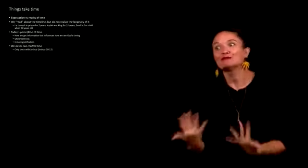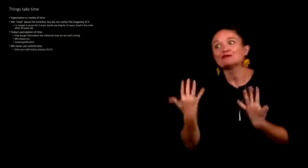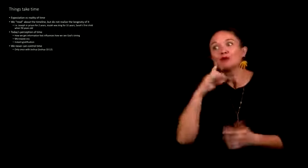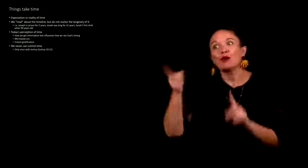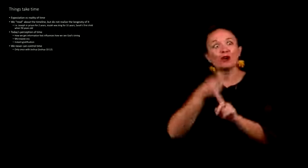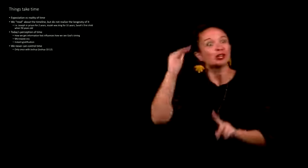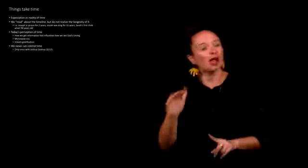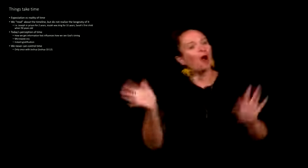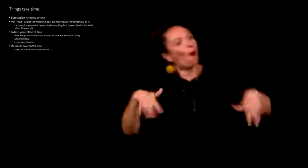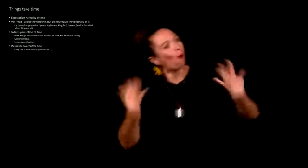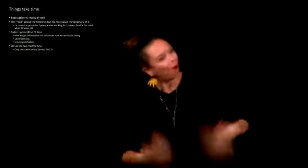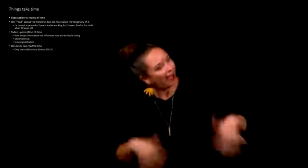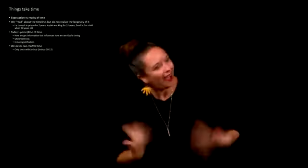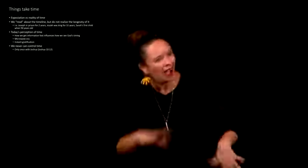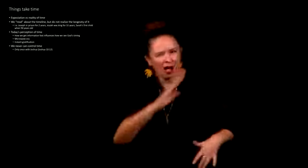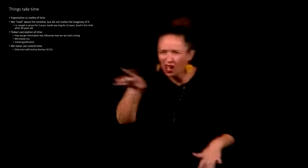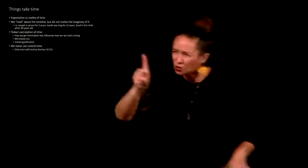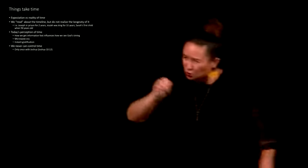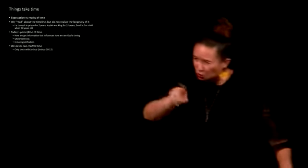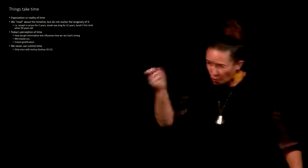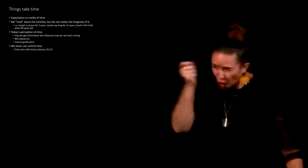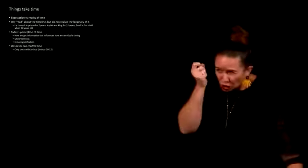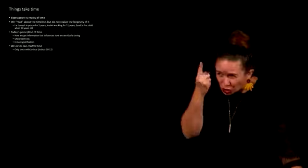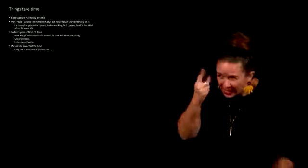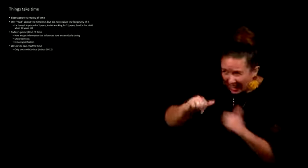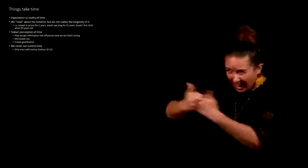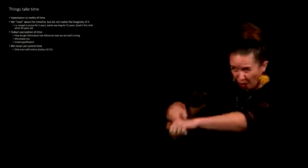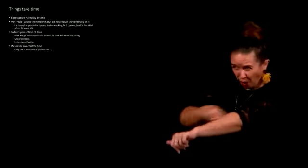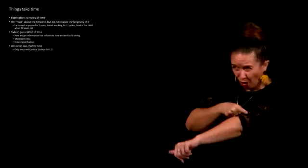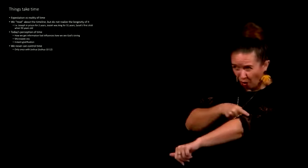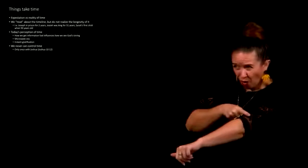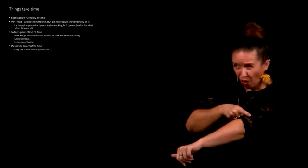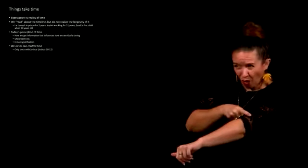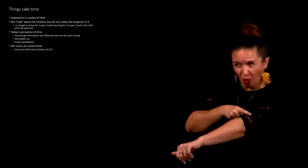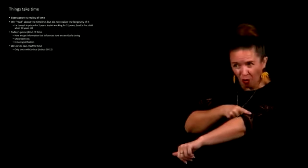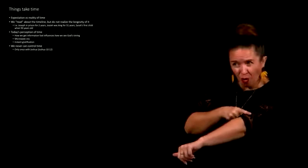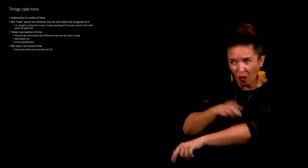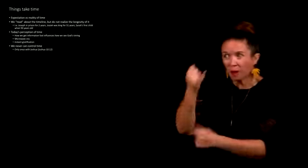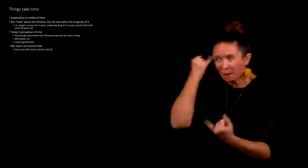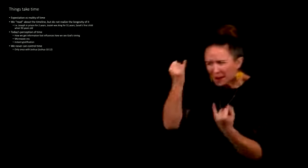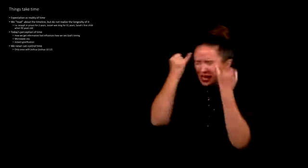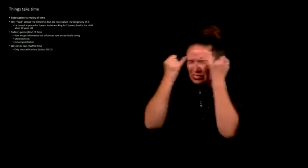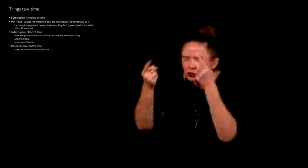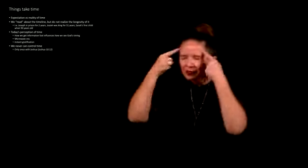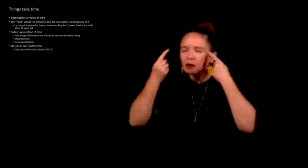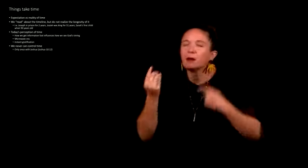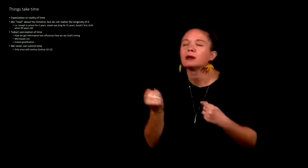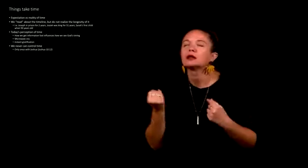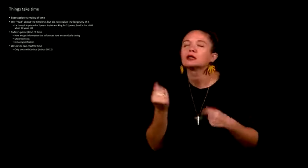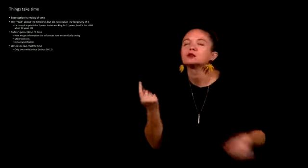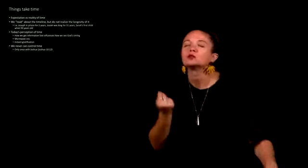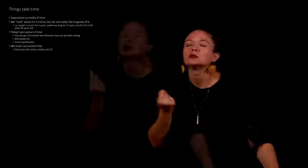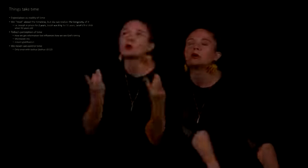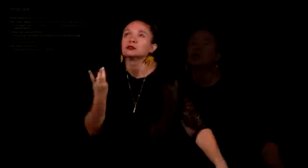these understandings, wow, of time. Do you really understand how long?